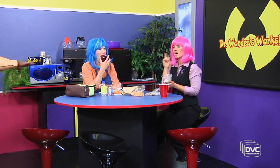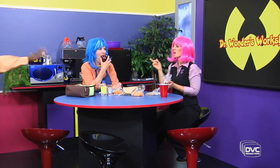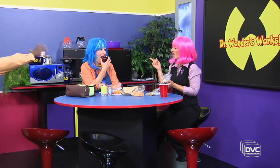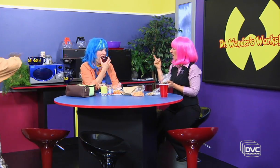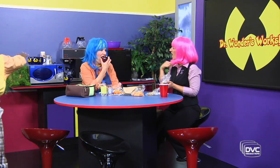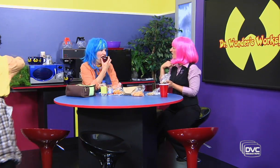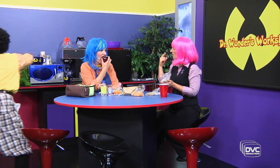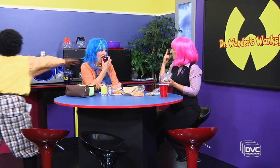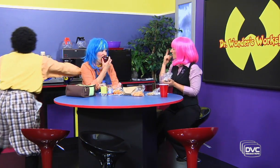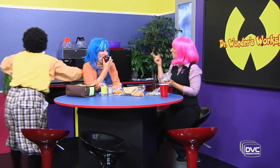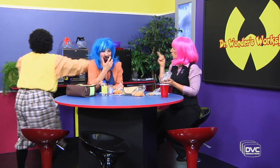Yes, but...